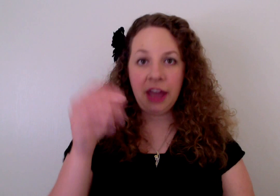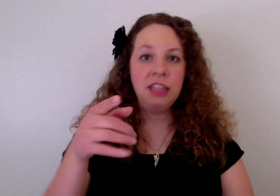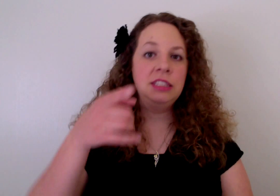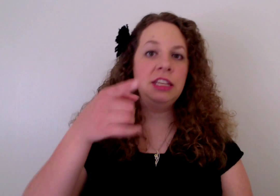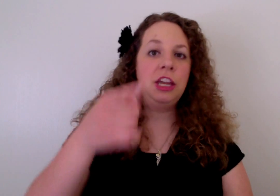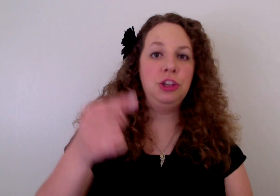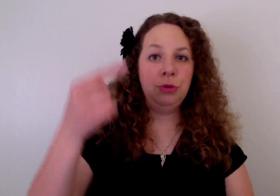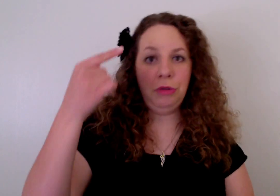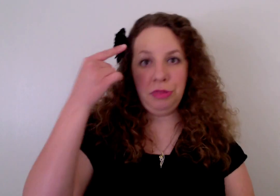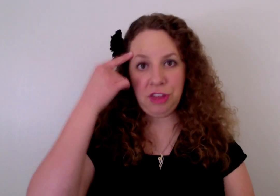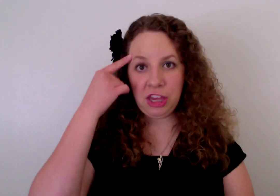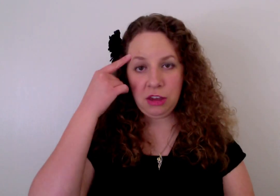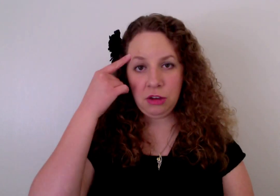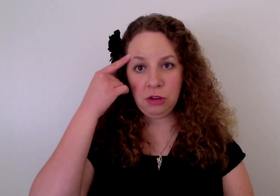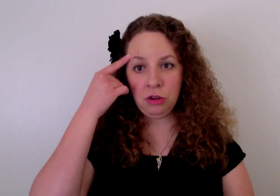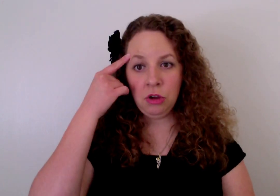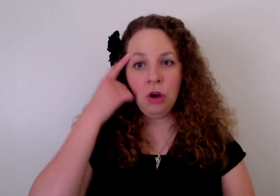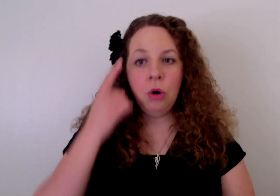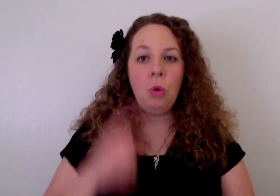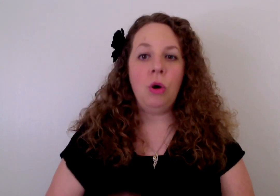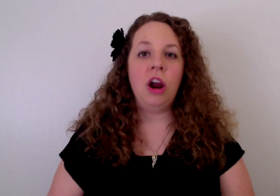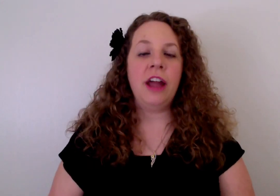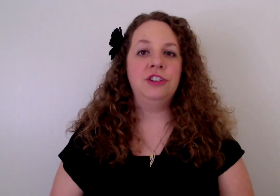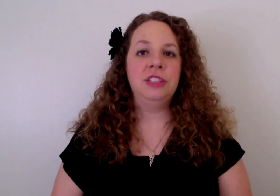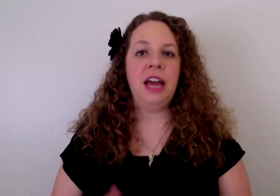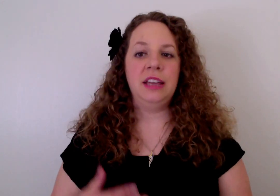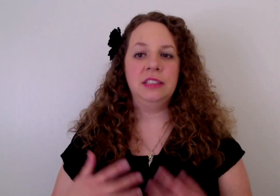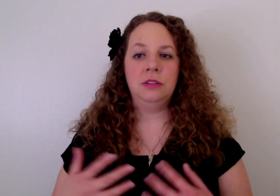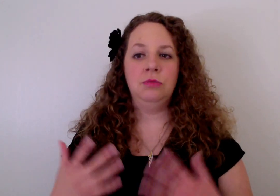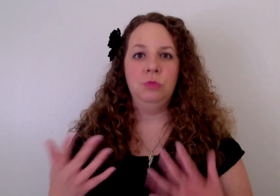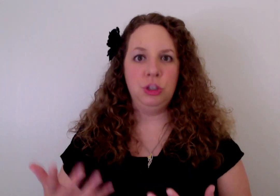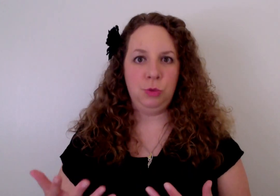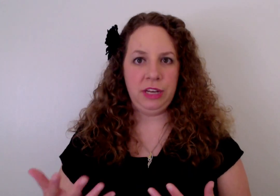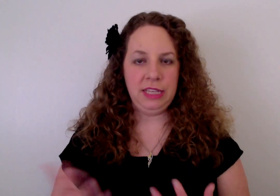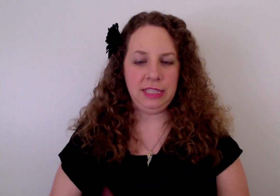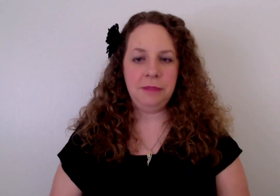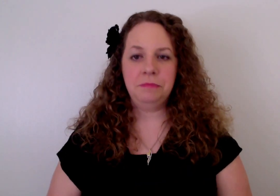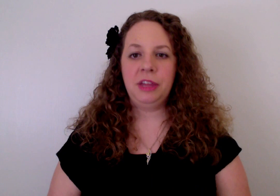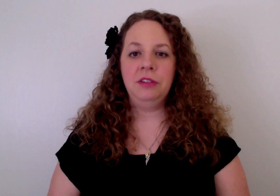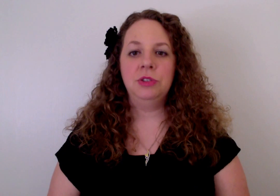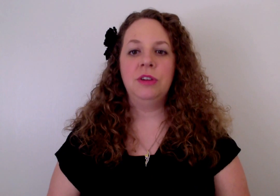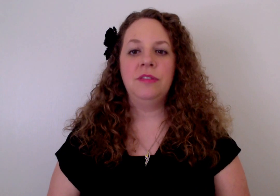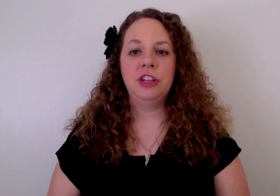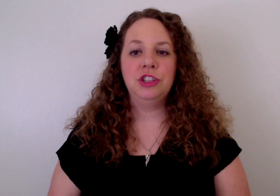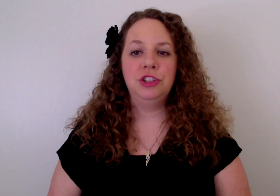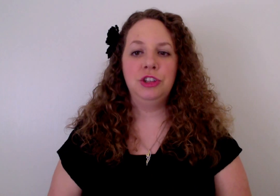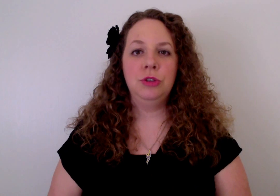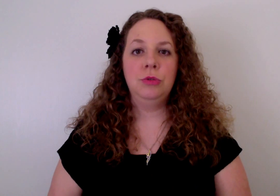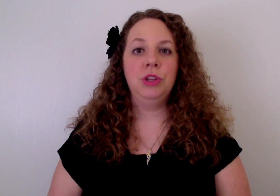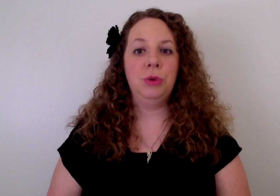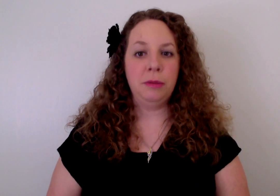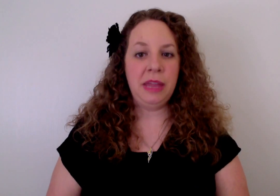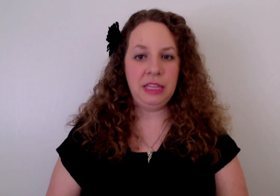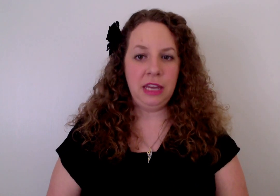say you think, or I could just ask which one is it? Okay, so if I just do your opinion,